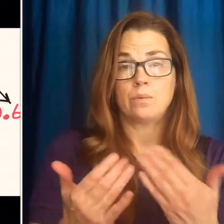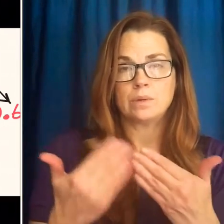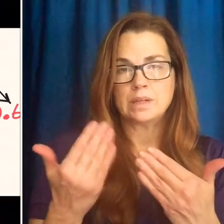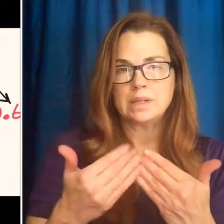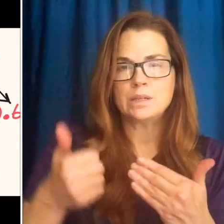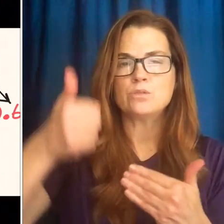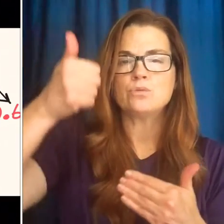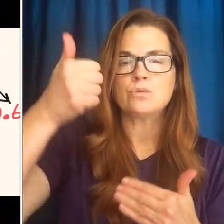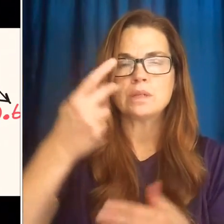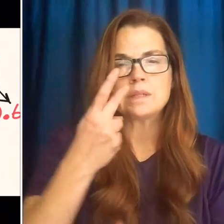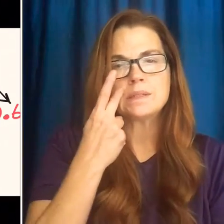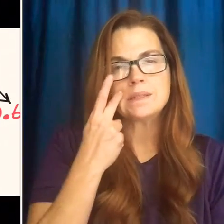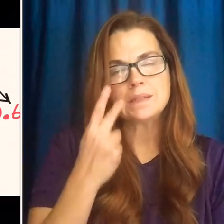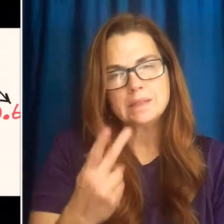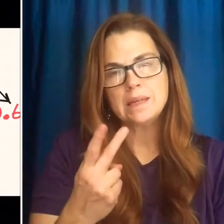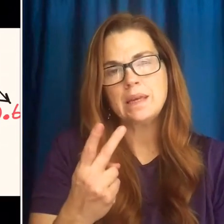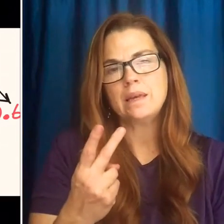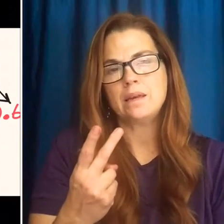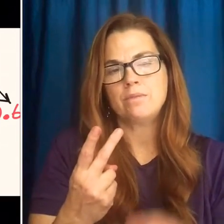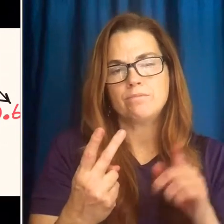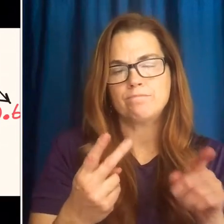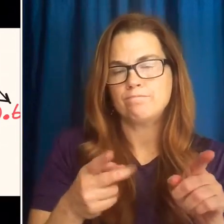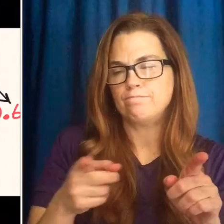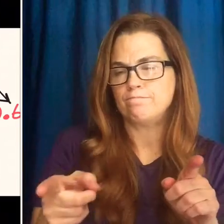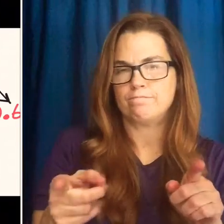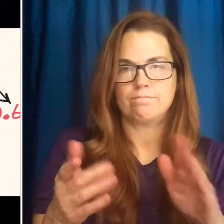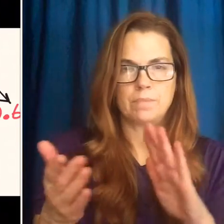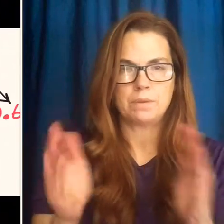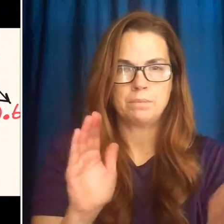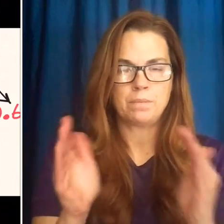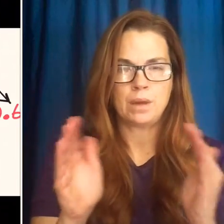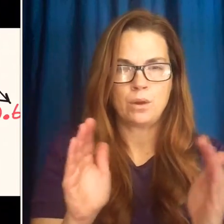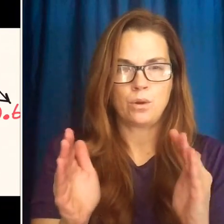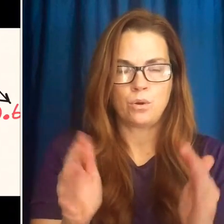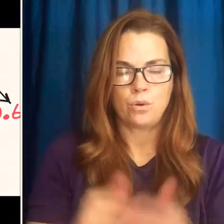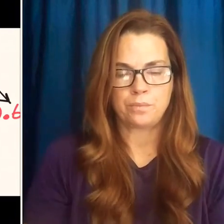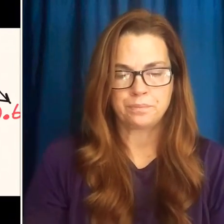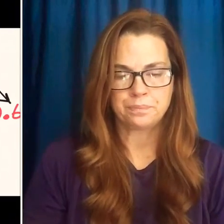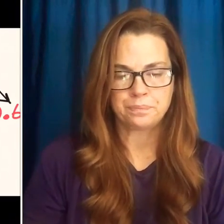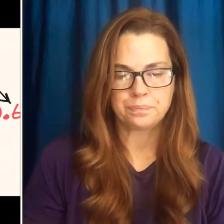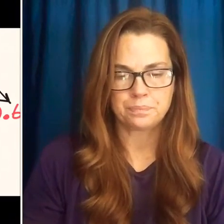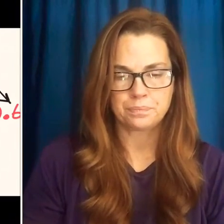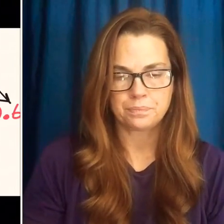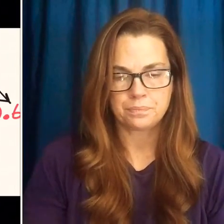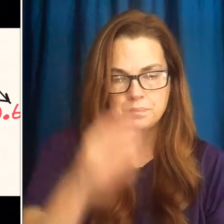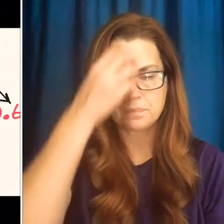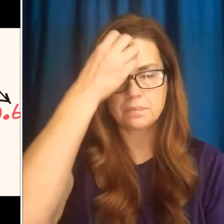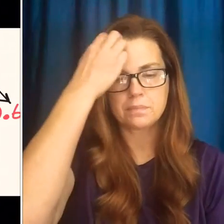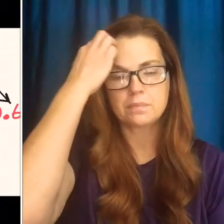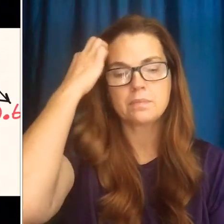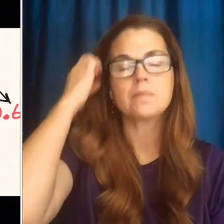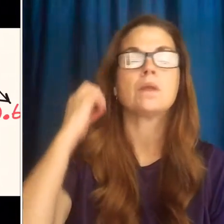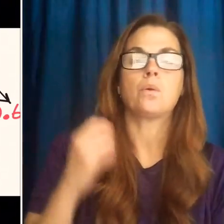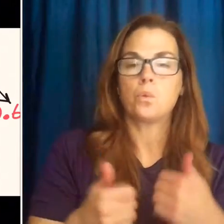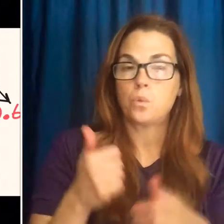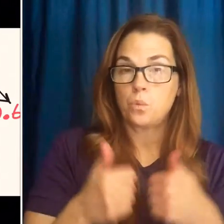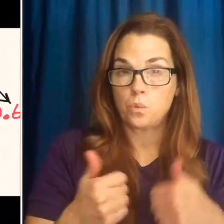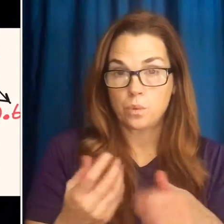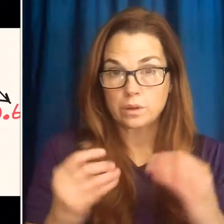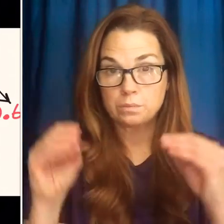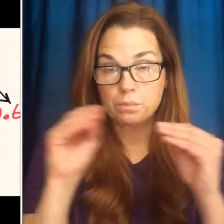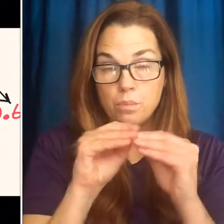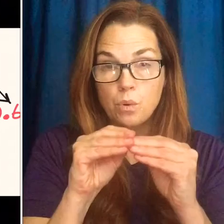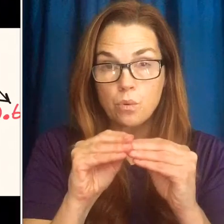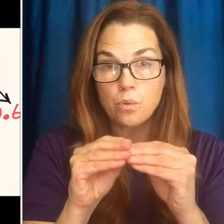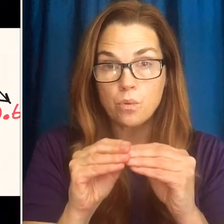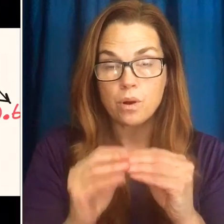decimals. So, which person has more money? The person who had 3/5 of a dollar, or what appears to